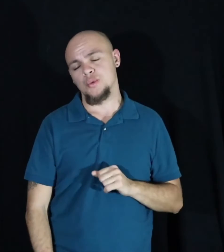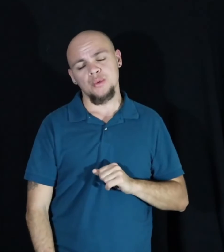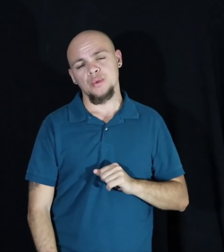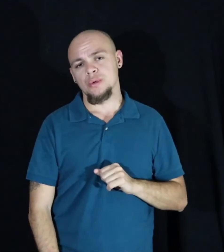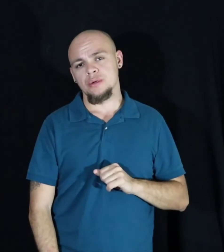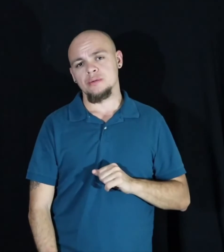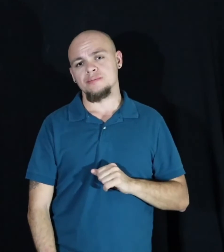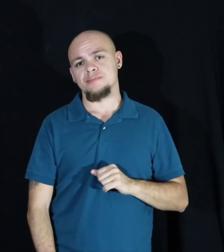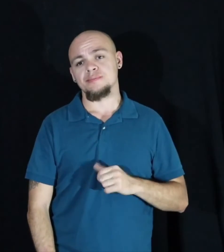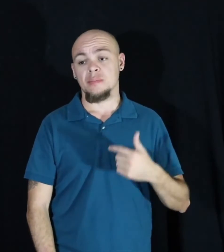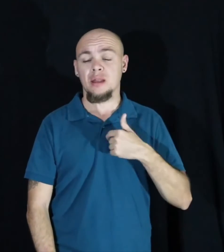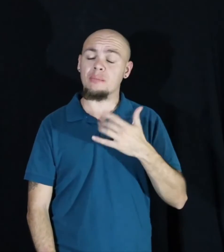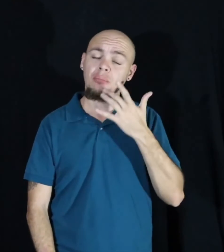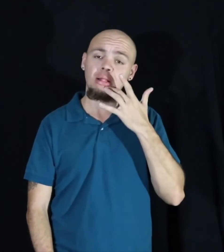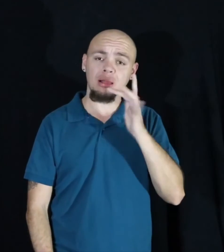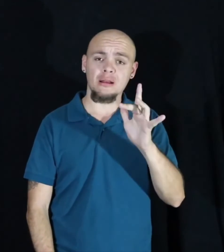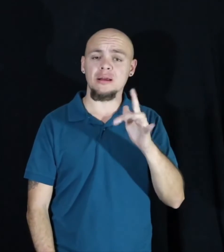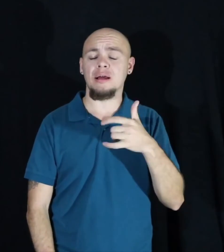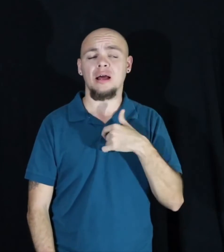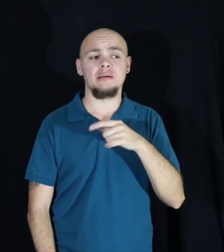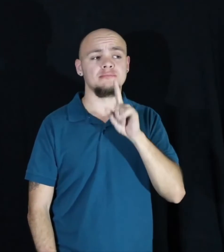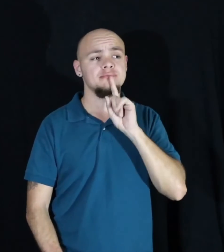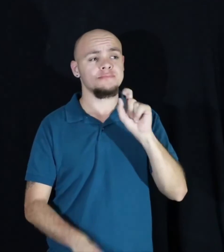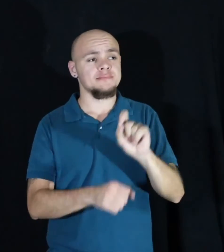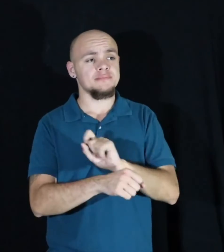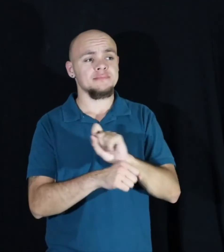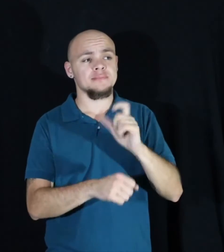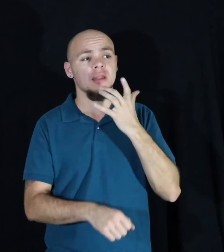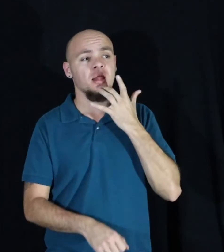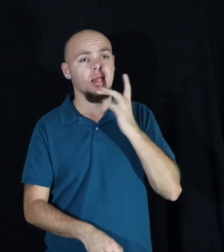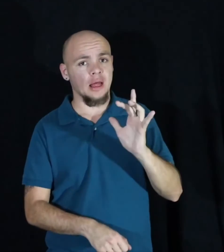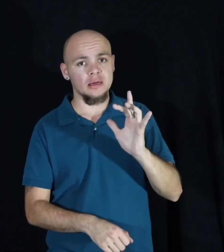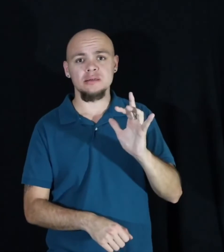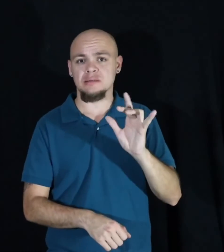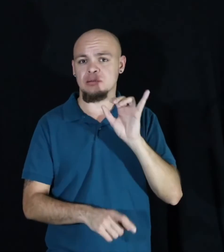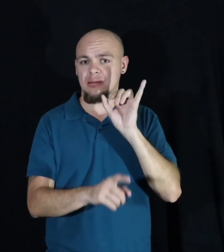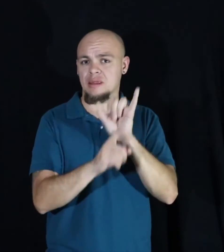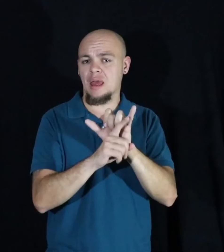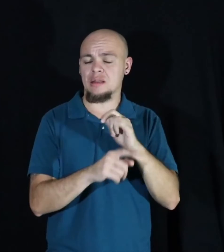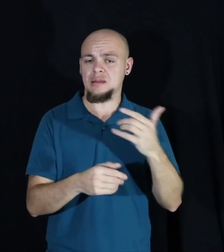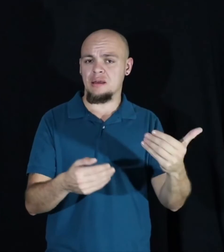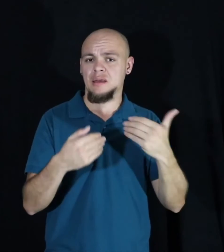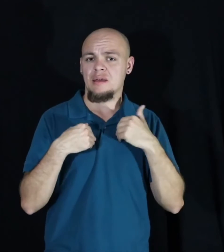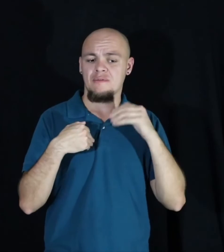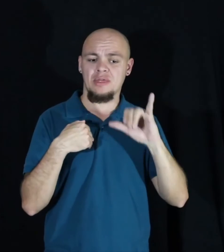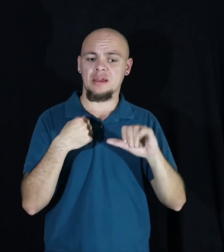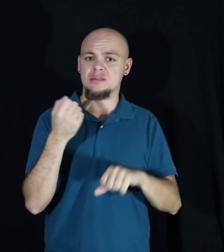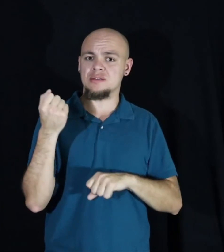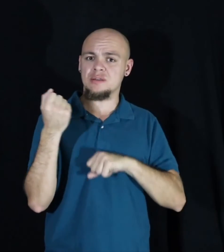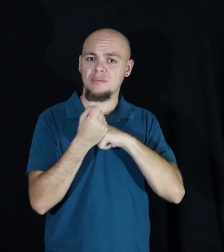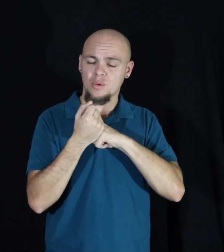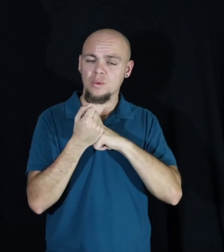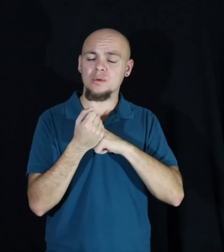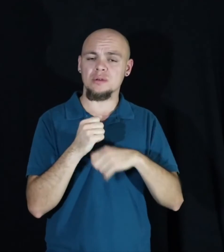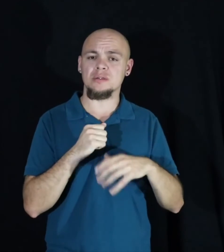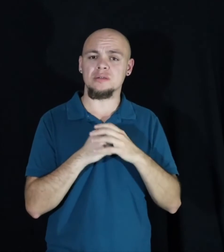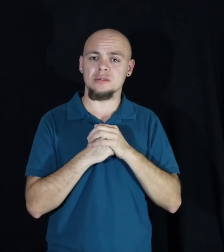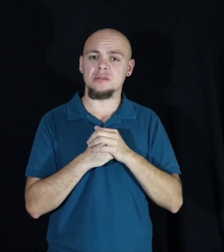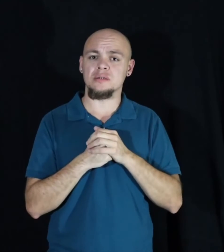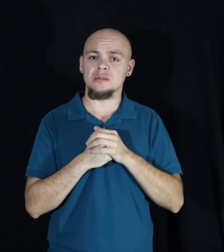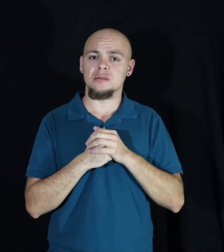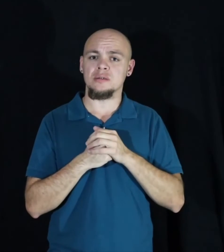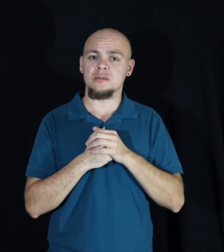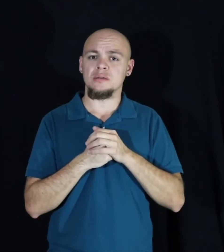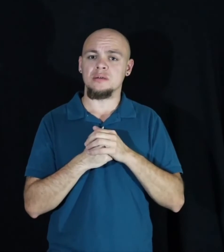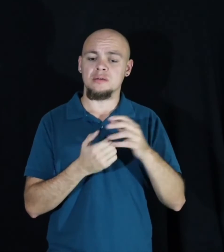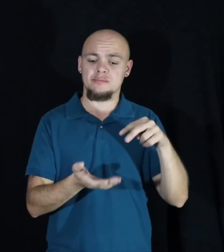And I'm so lucky. I feel so lucky and so grateful to have that support. I can